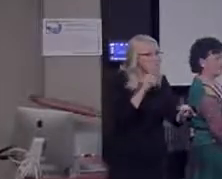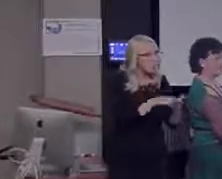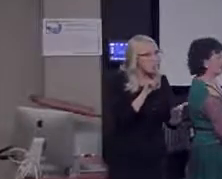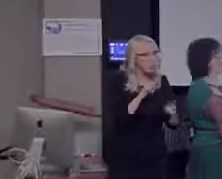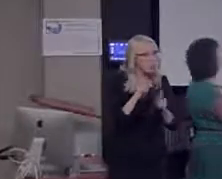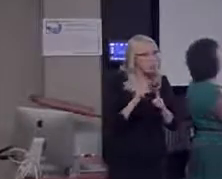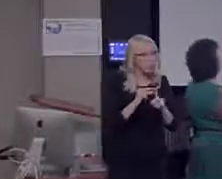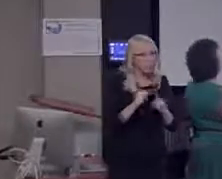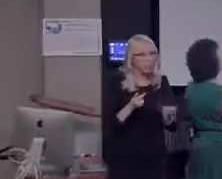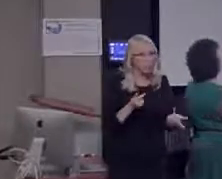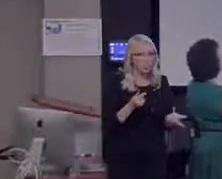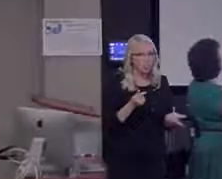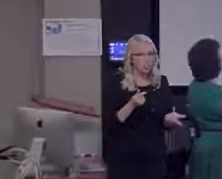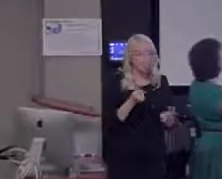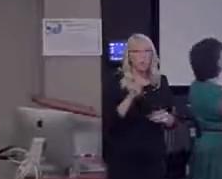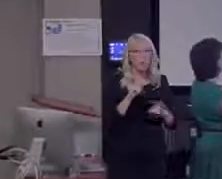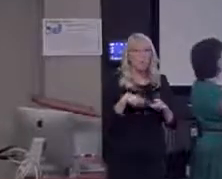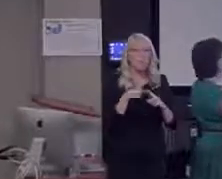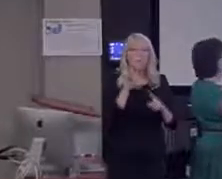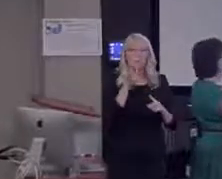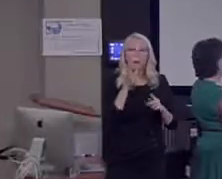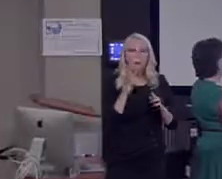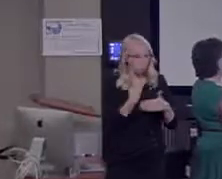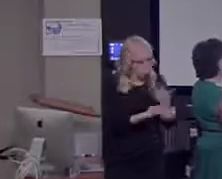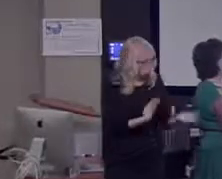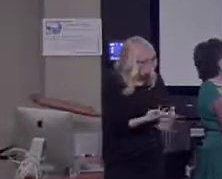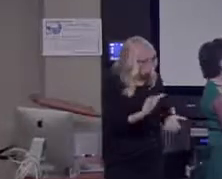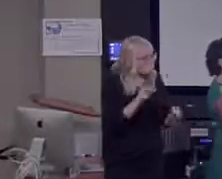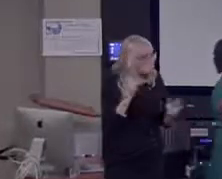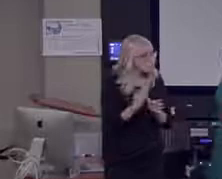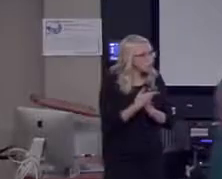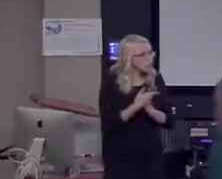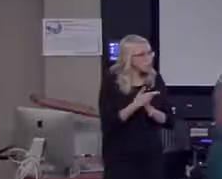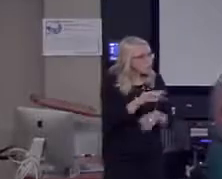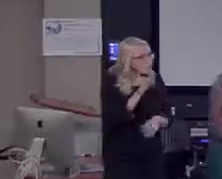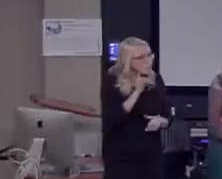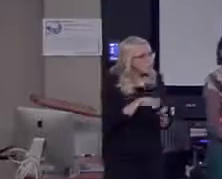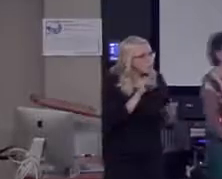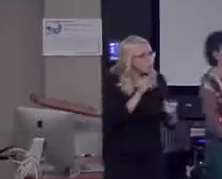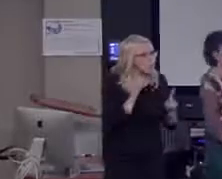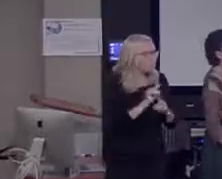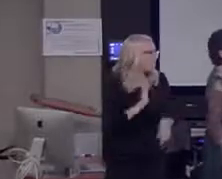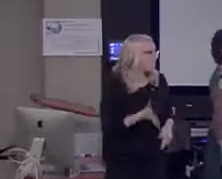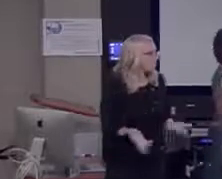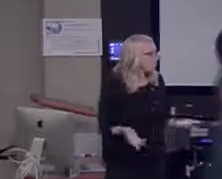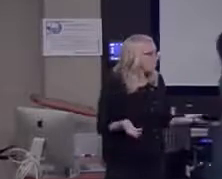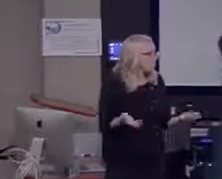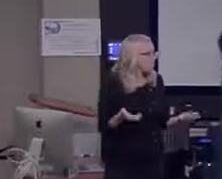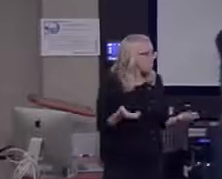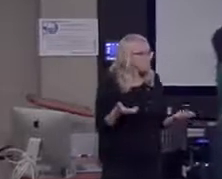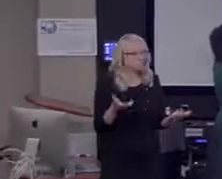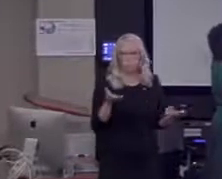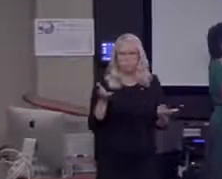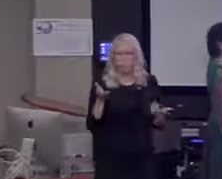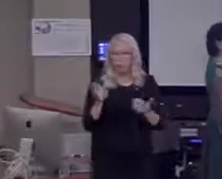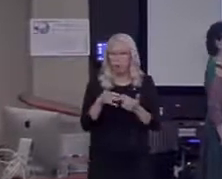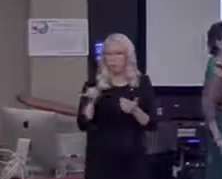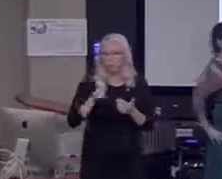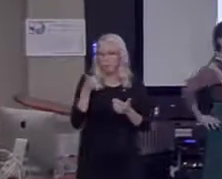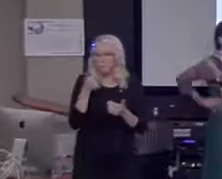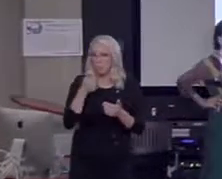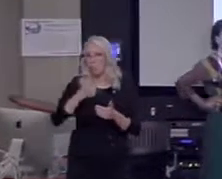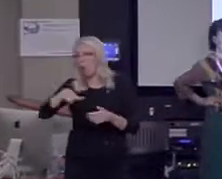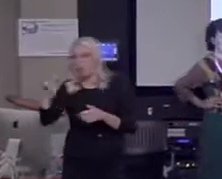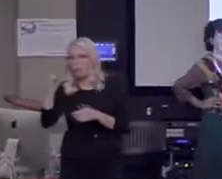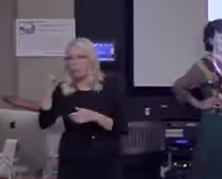word. But when mom was not interrupted, they learned the word just fine, as they had in our other